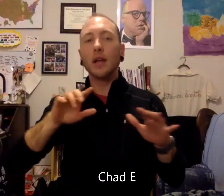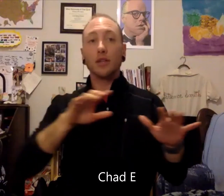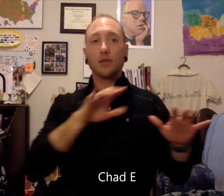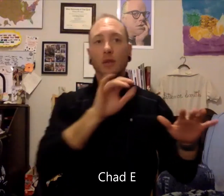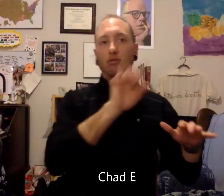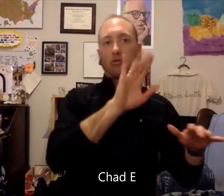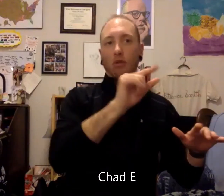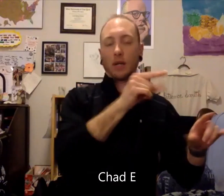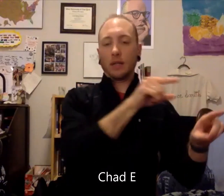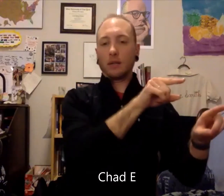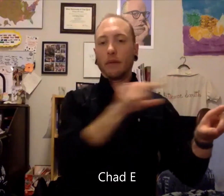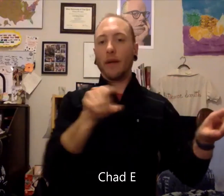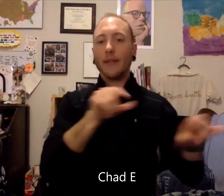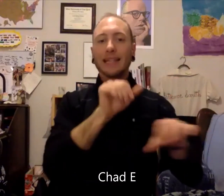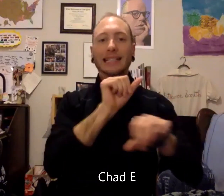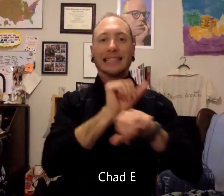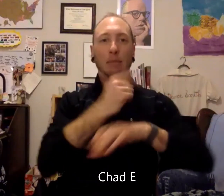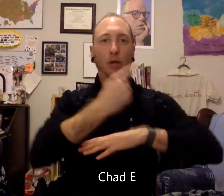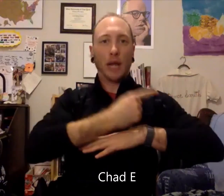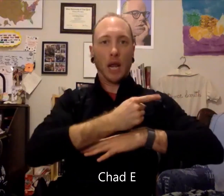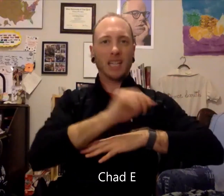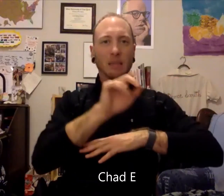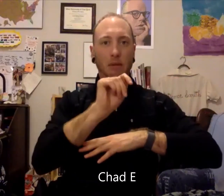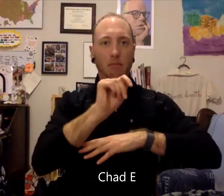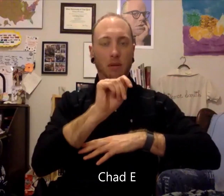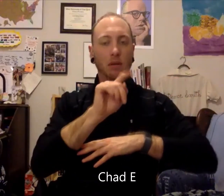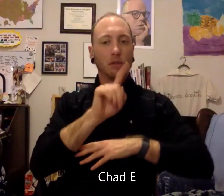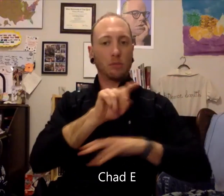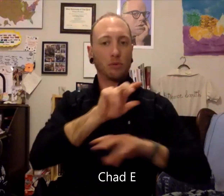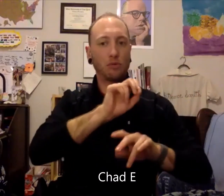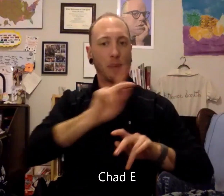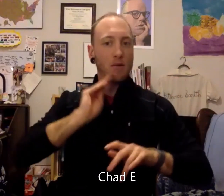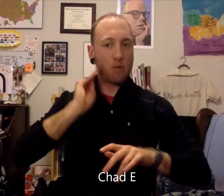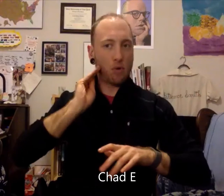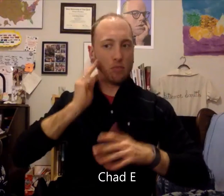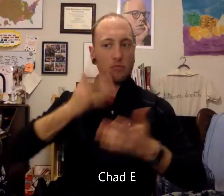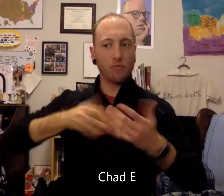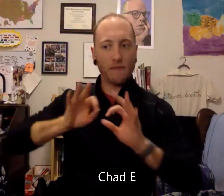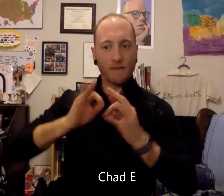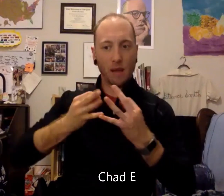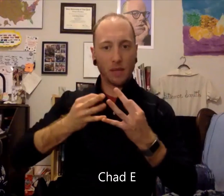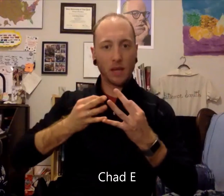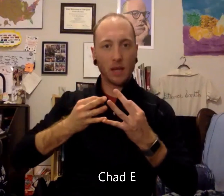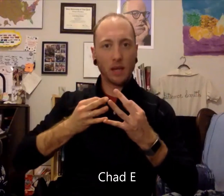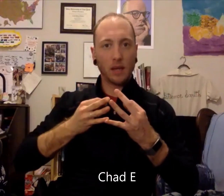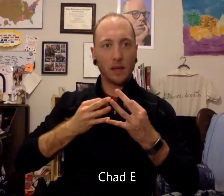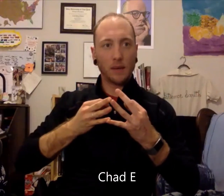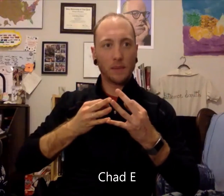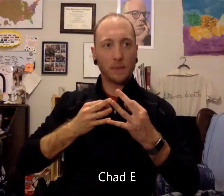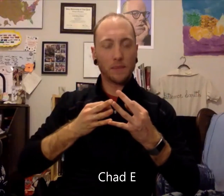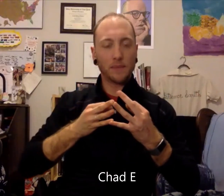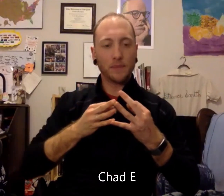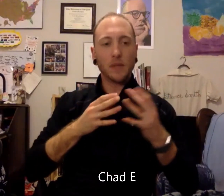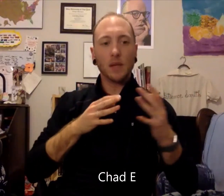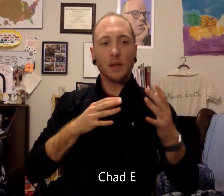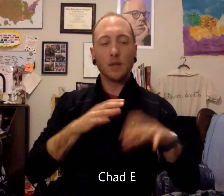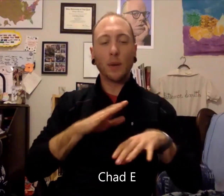Day weekend, spend it with my family. And so on the way down the mountain, I stopped to say hi. I was going to tell my friends bye,